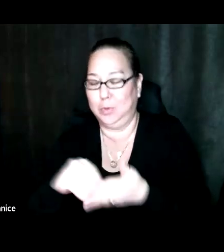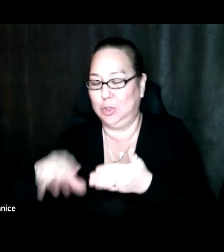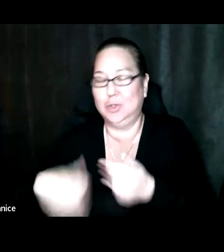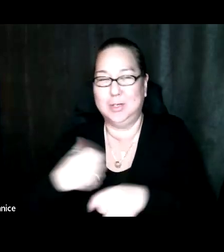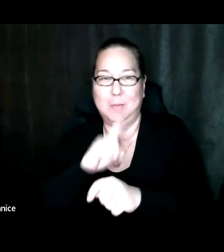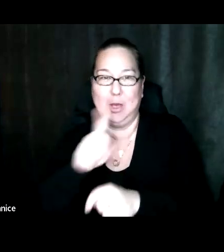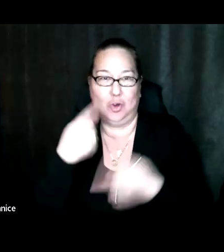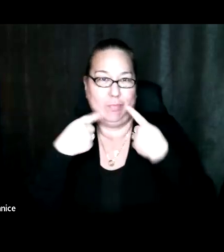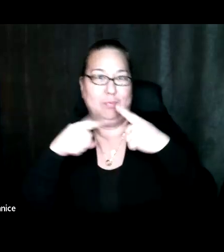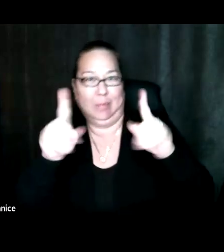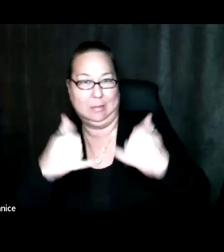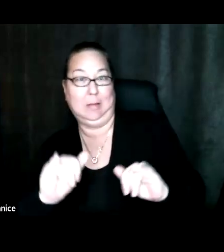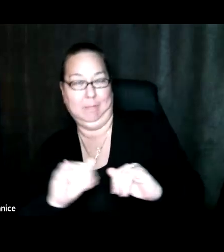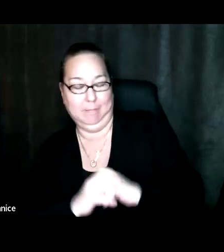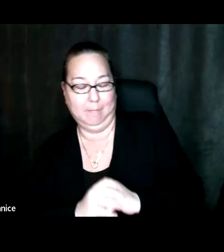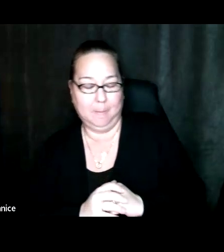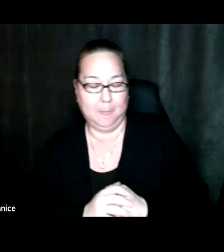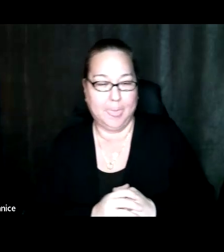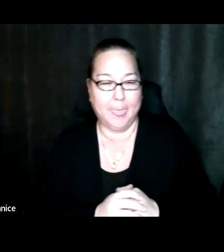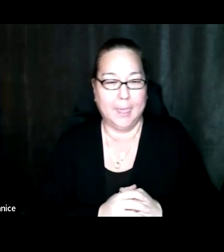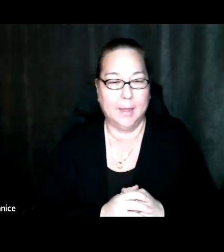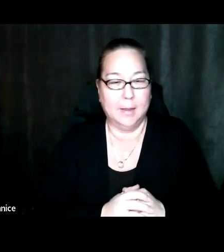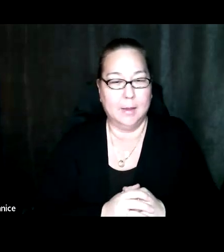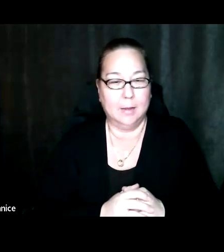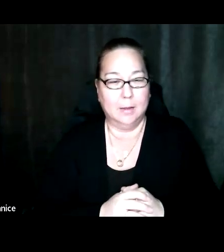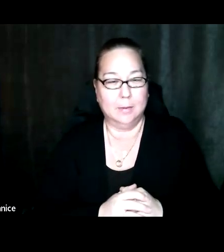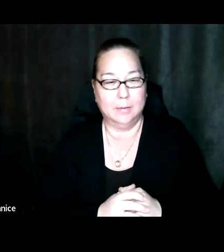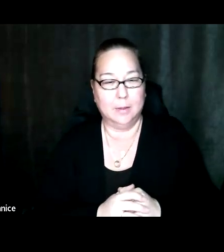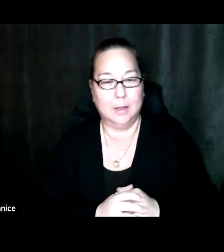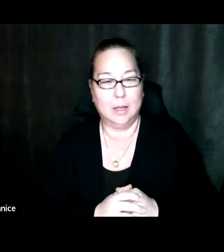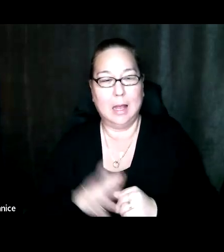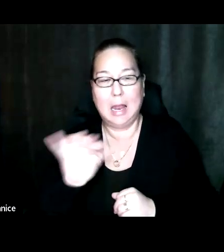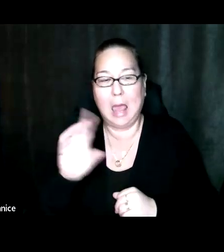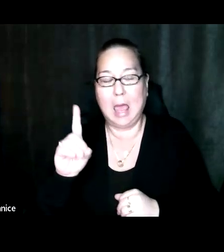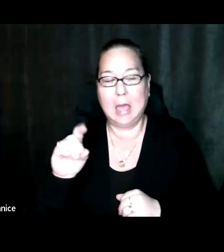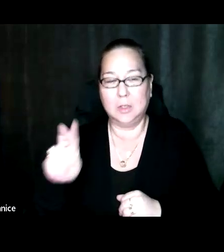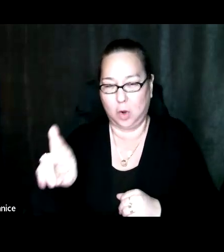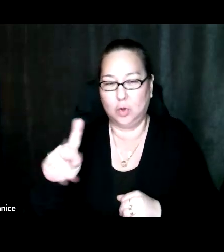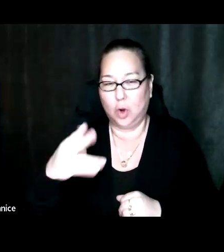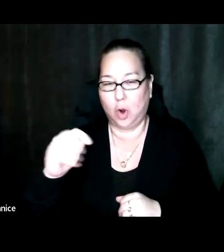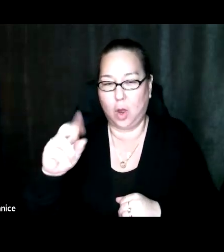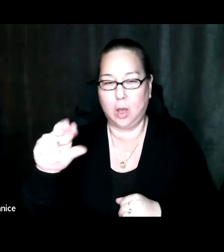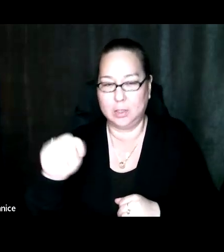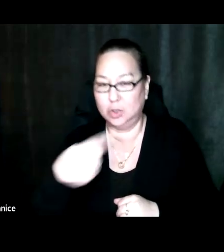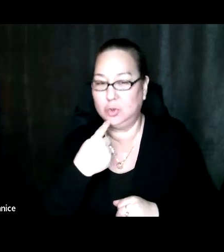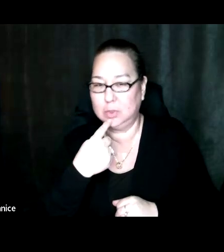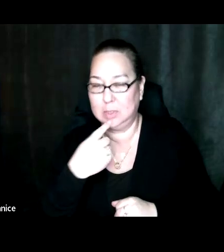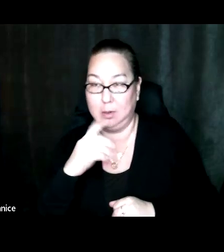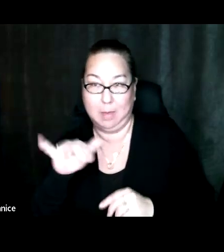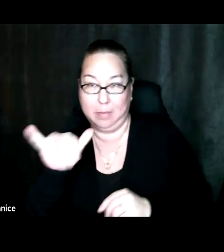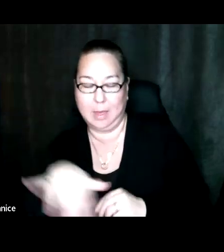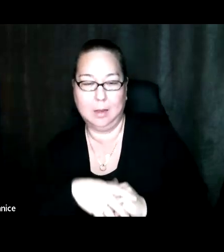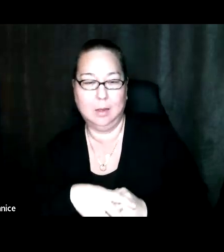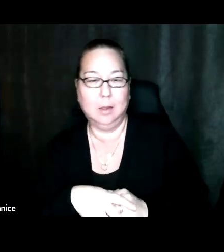this a lot, right? Which is appropriate. Like, how it's getting in is one thing, but then what do we need to be doing